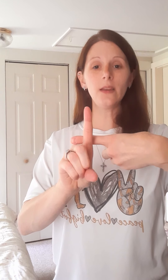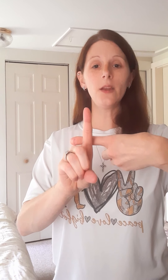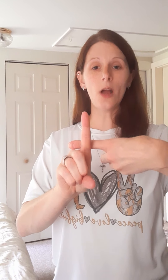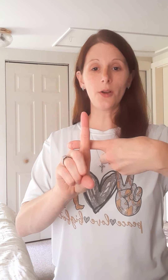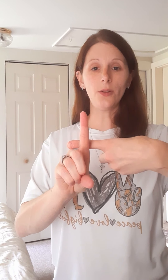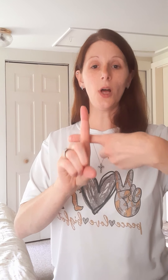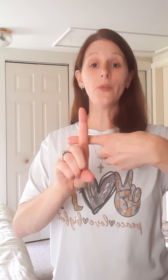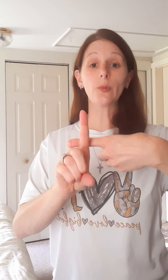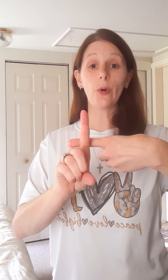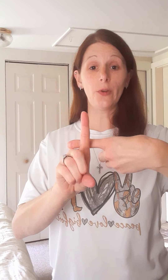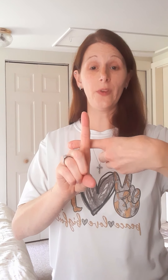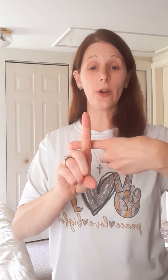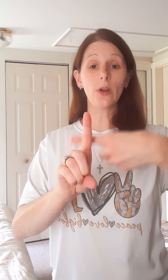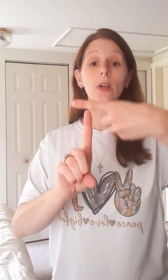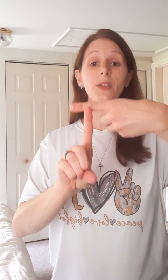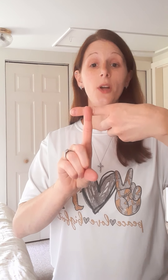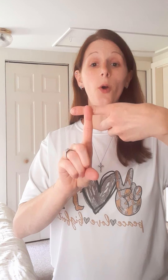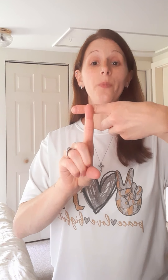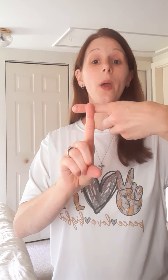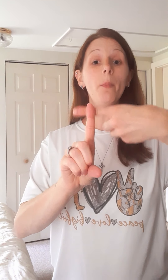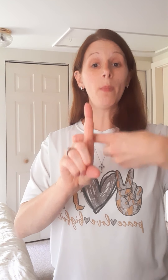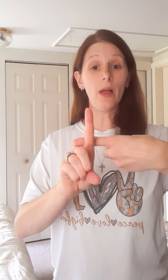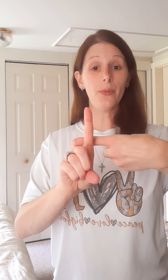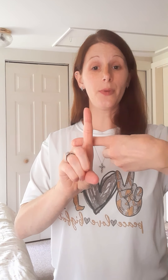main knuckle of your pointer finger. So, month,